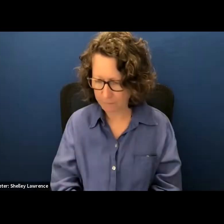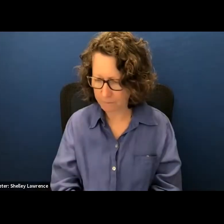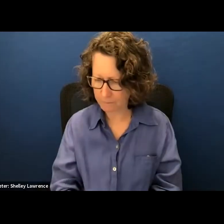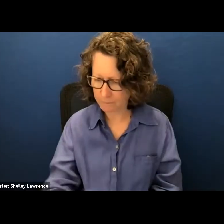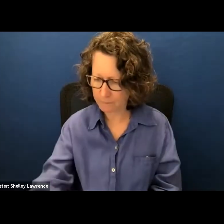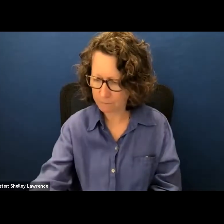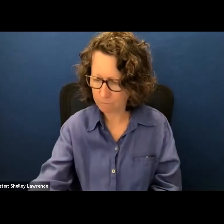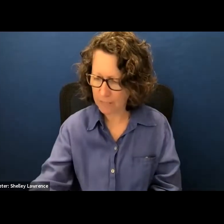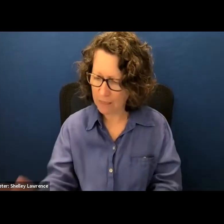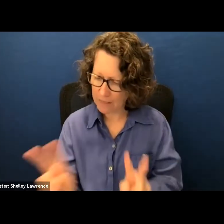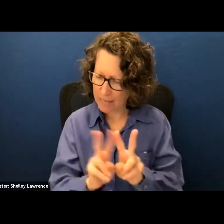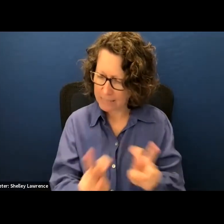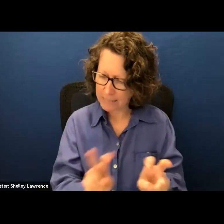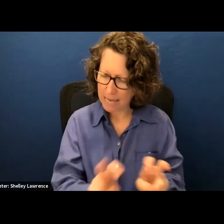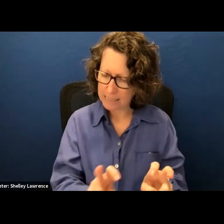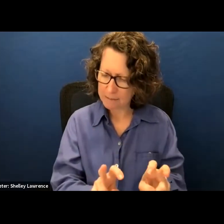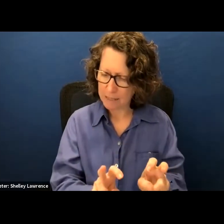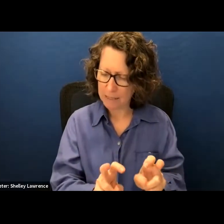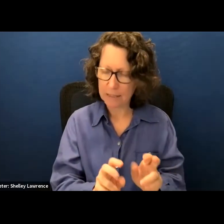The assessment that immediately